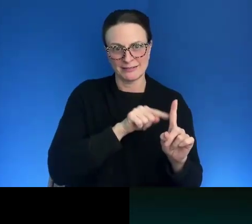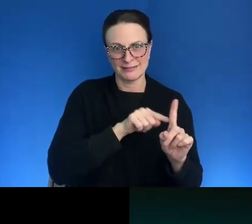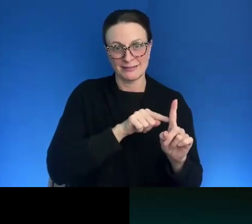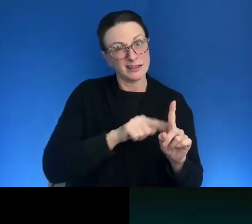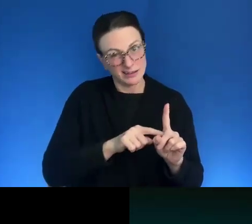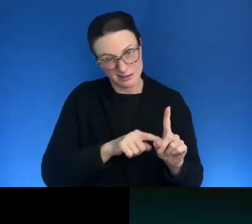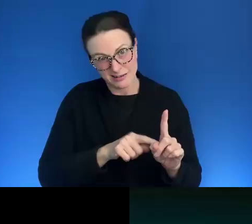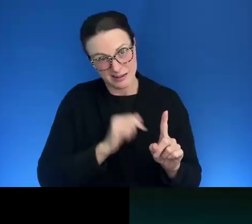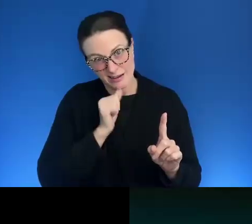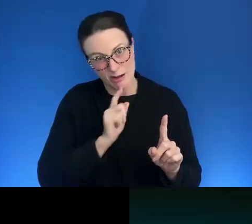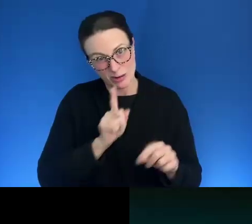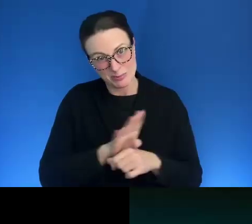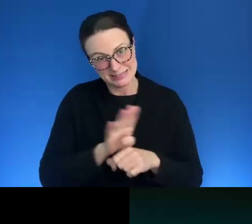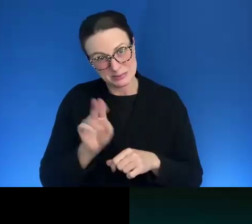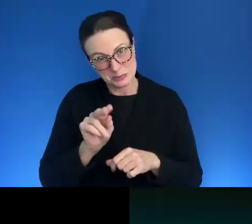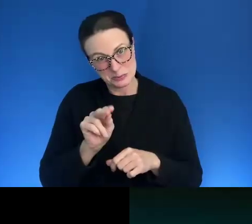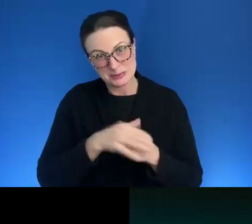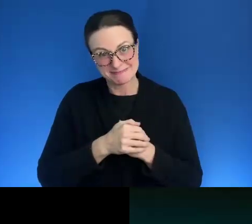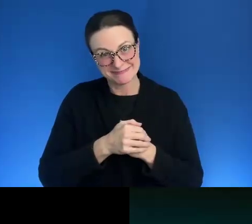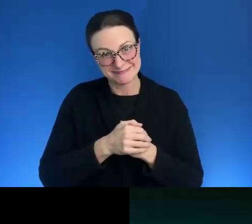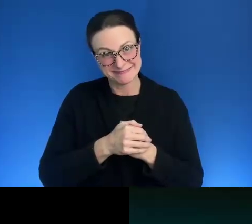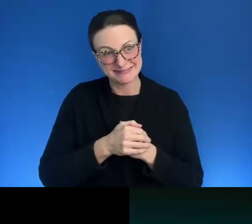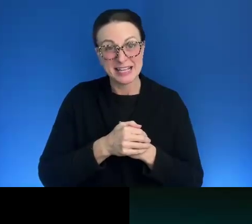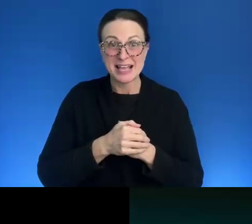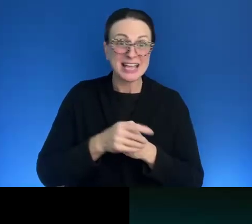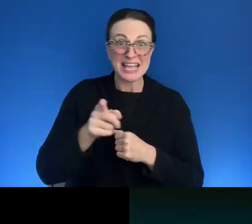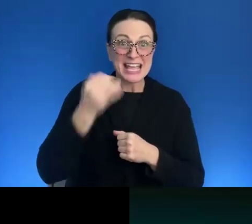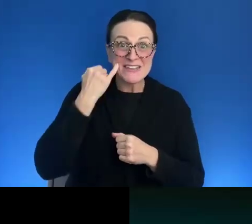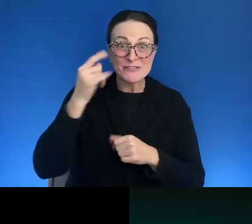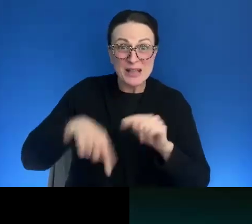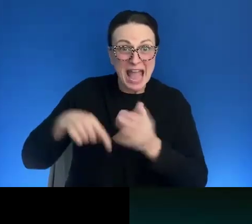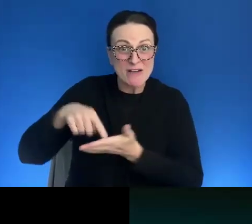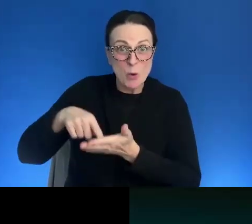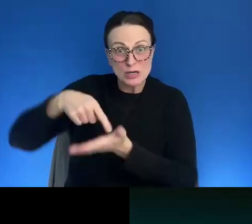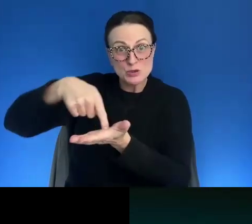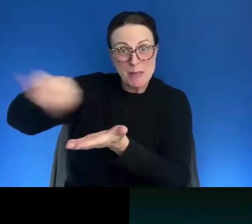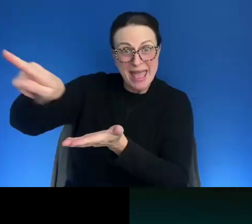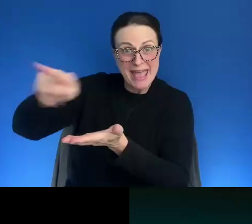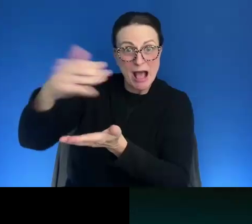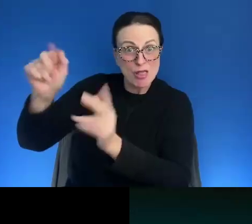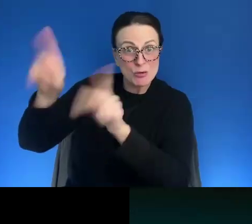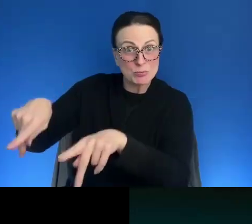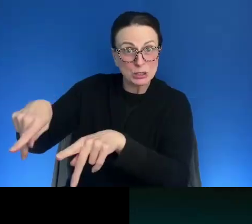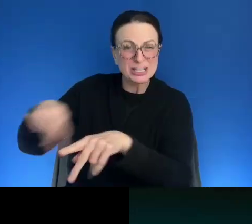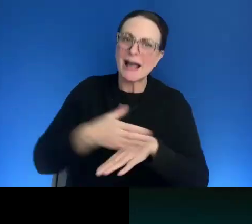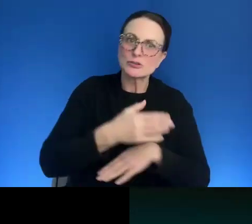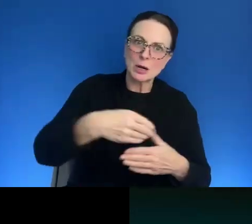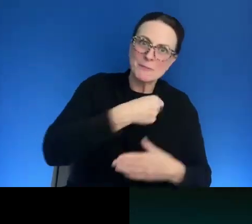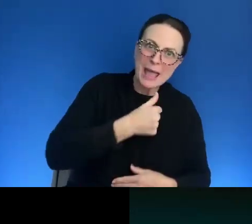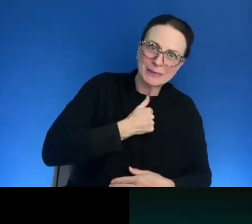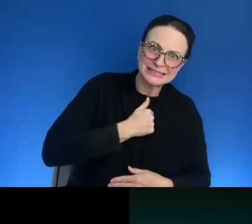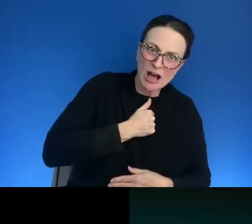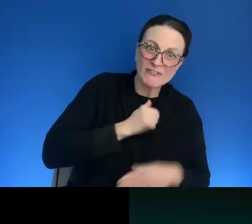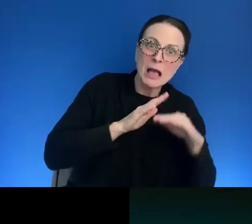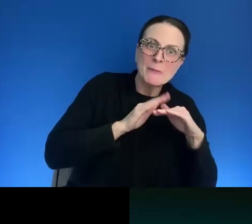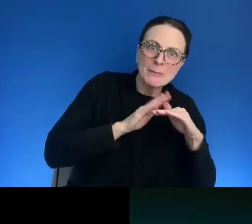not realistic, because until you can afford to pay someone else after you paid yourself at least minimum